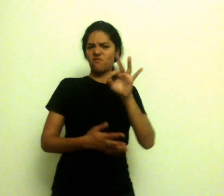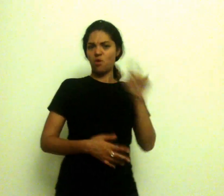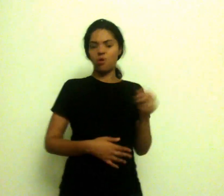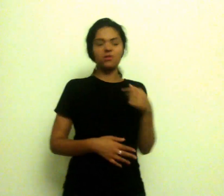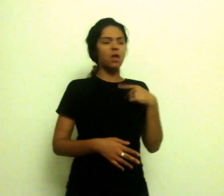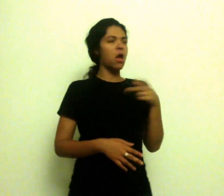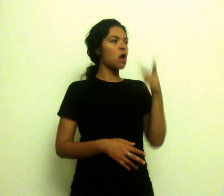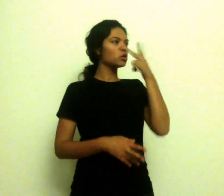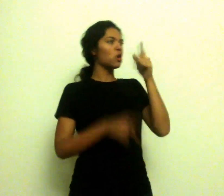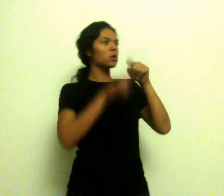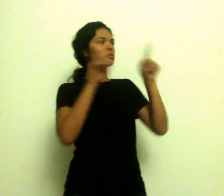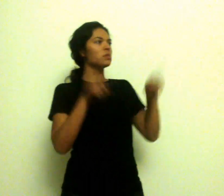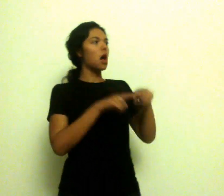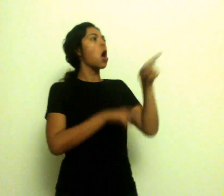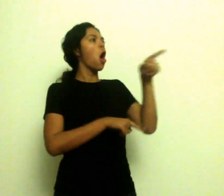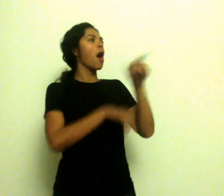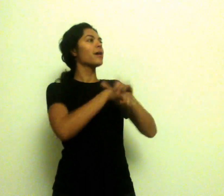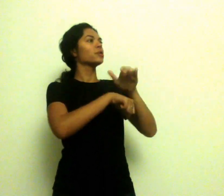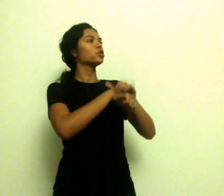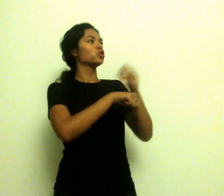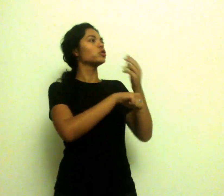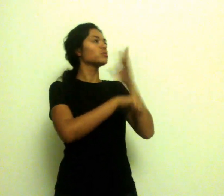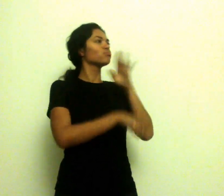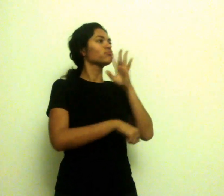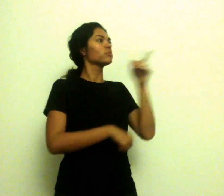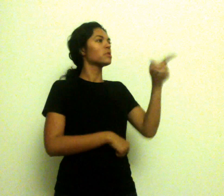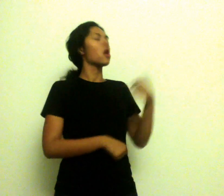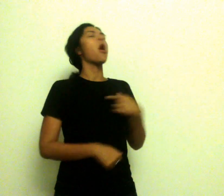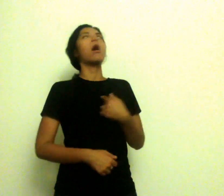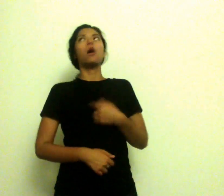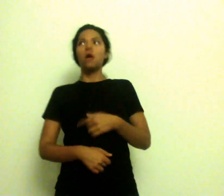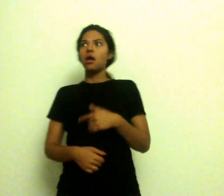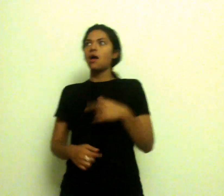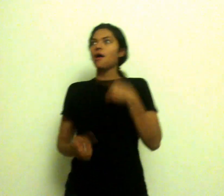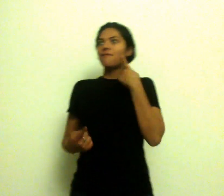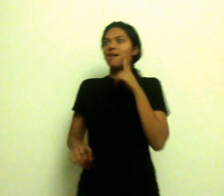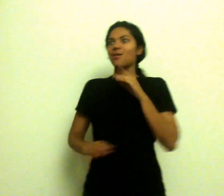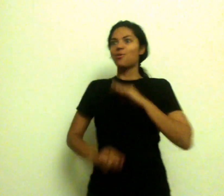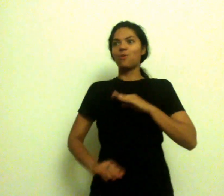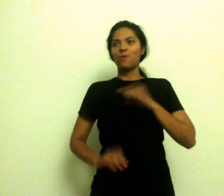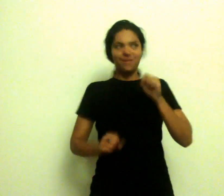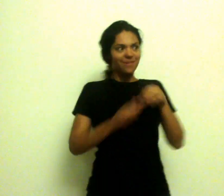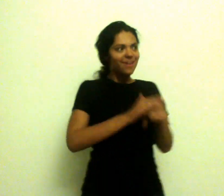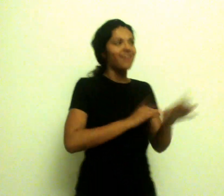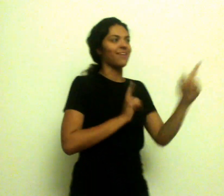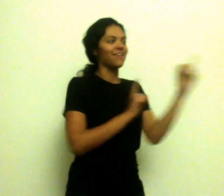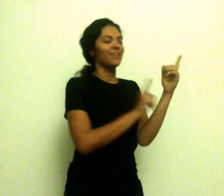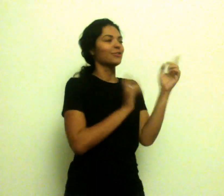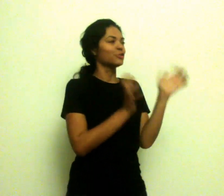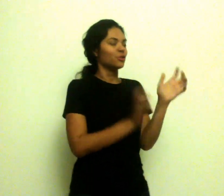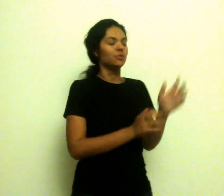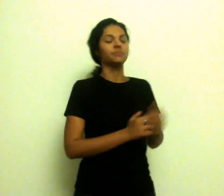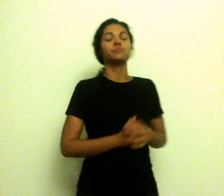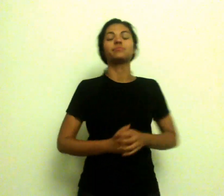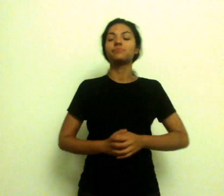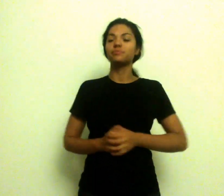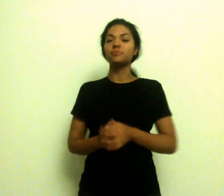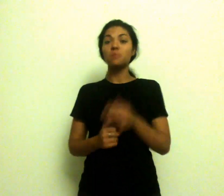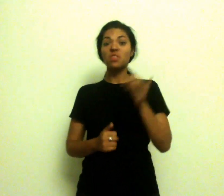I said, "Phew, thankfully I can get some answer now to my questions," and stepped in. The world of pluralization, Peter Wagner has